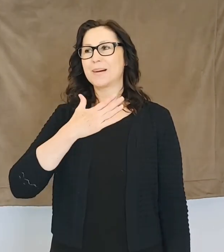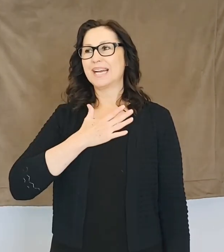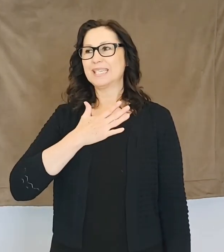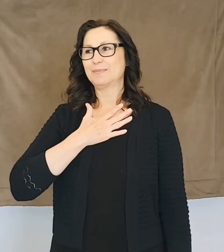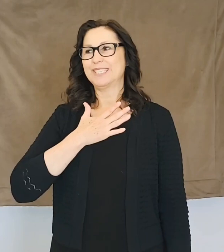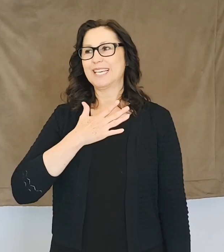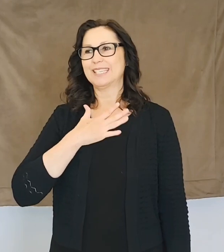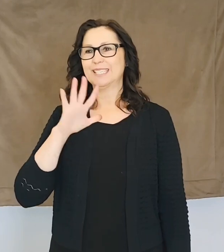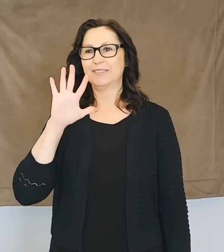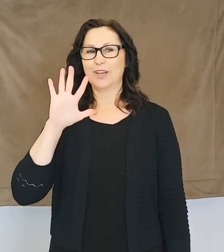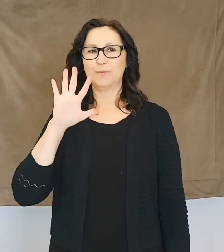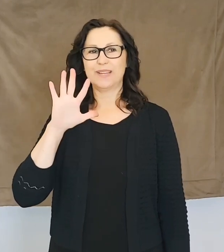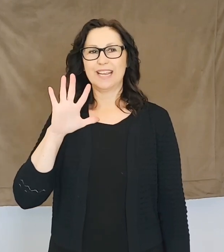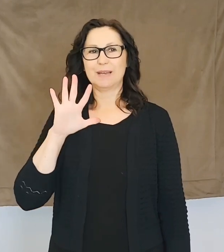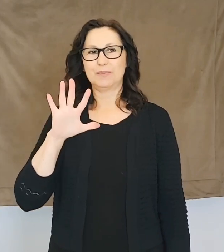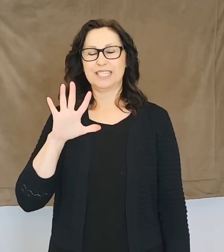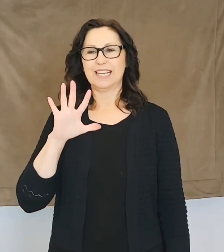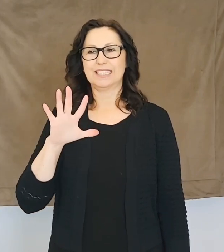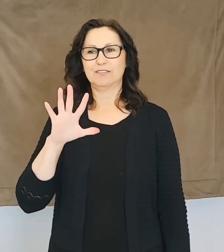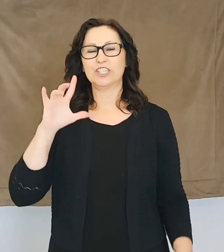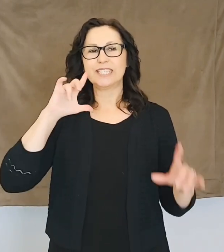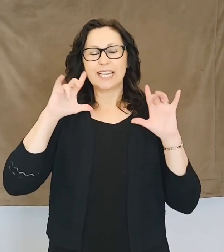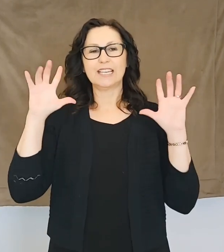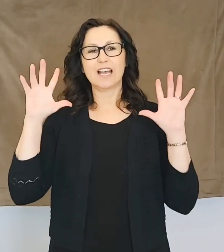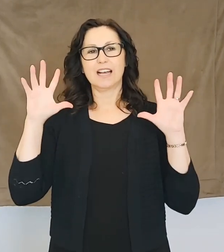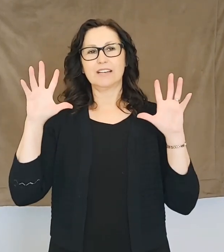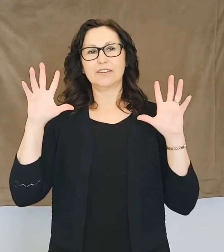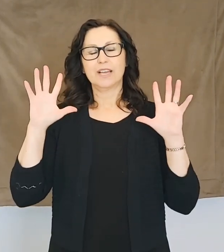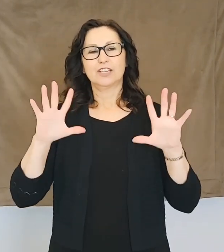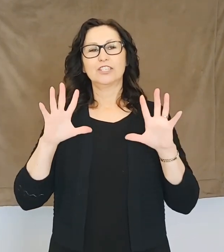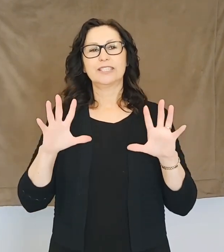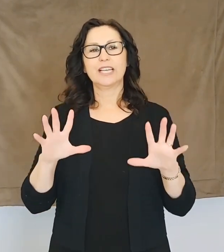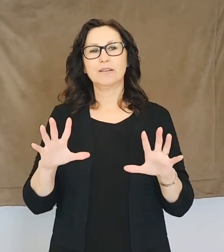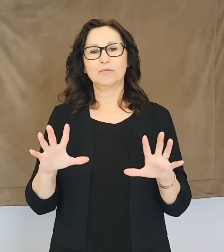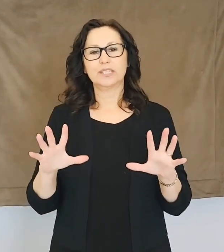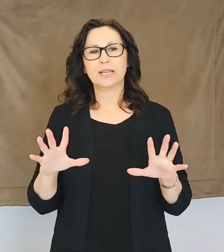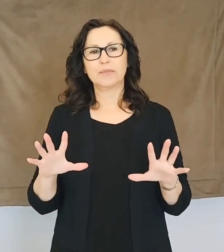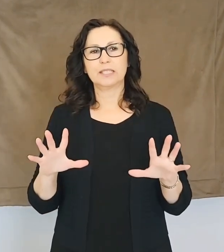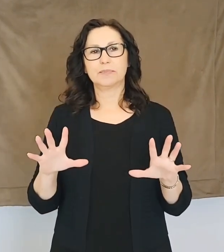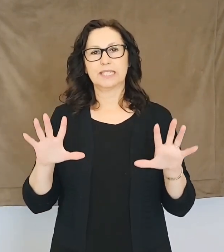My is possessive. Open hand possessive. Just think of